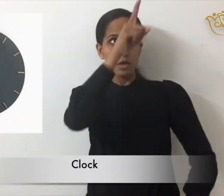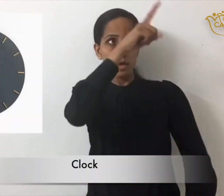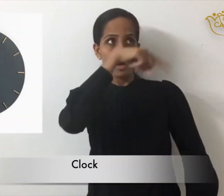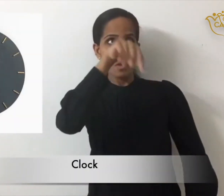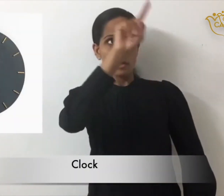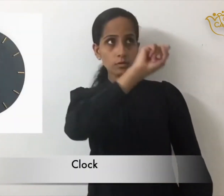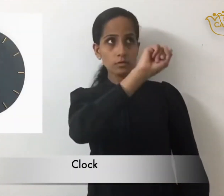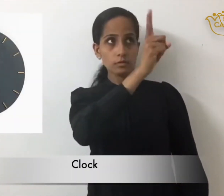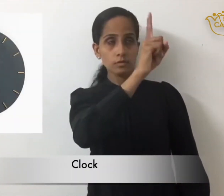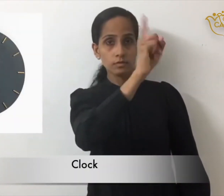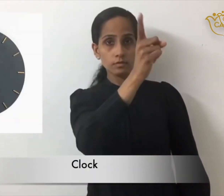clock,